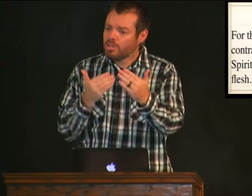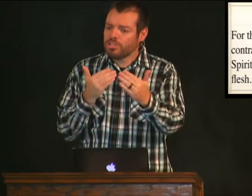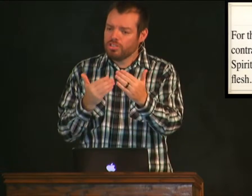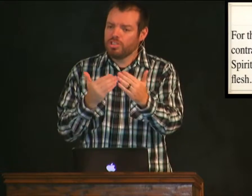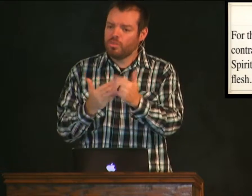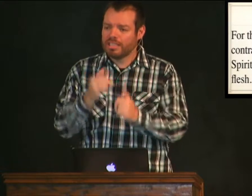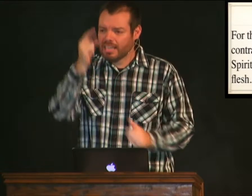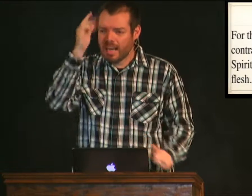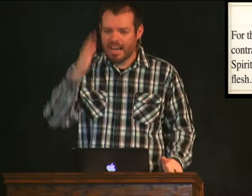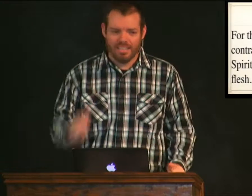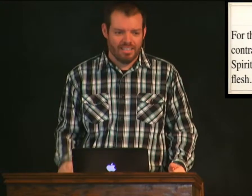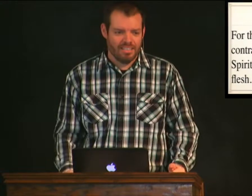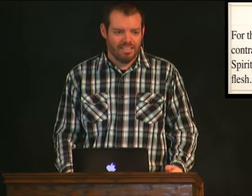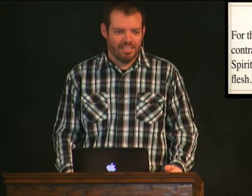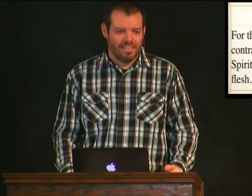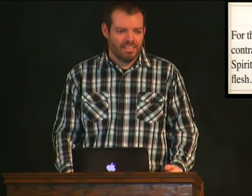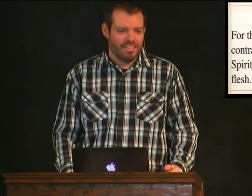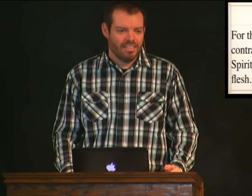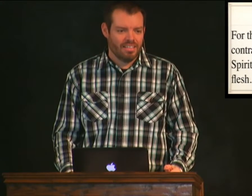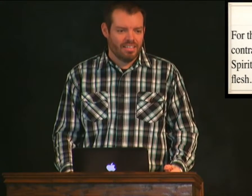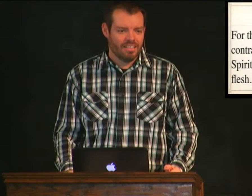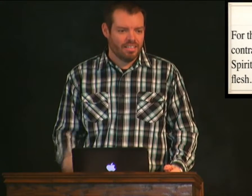But the closer you're with God,